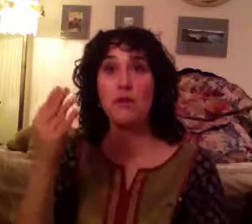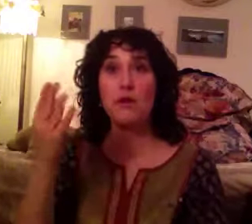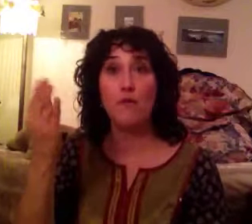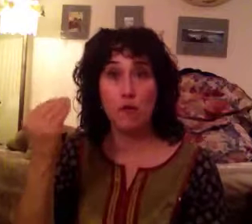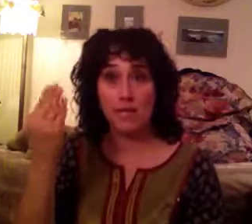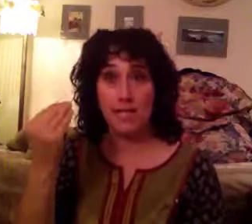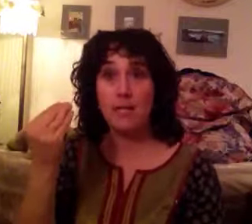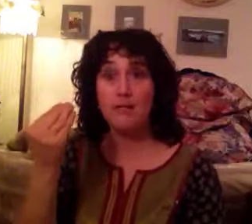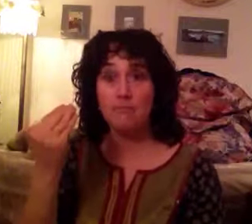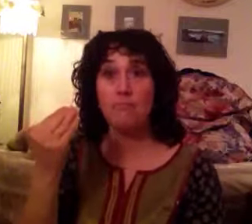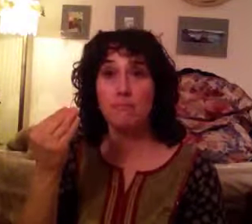2014.